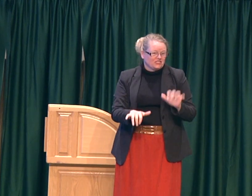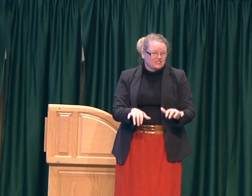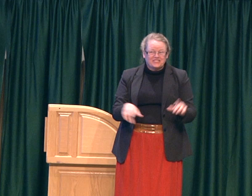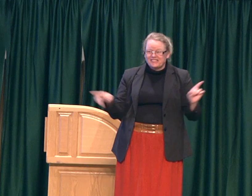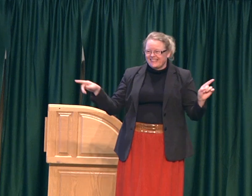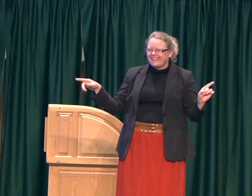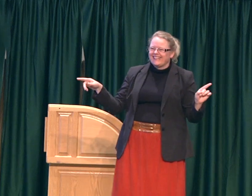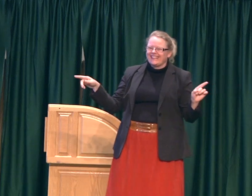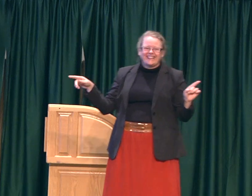ones?